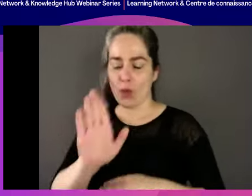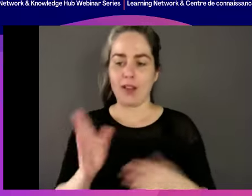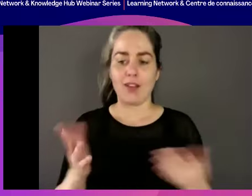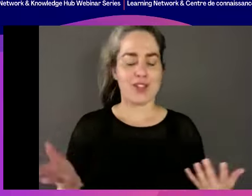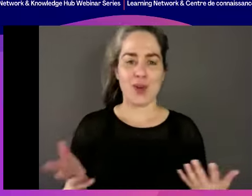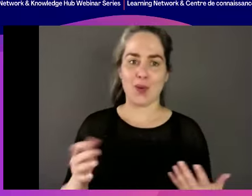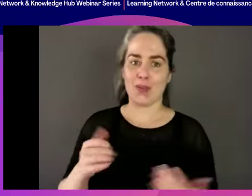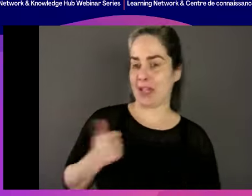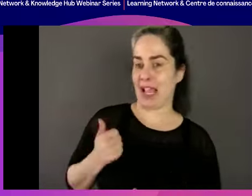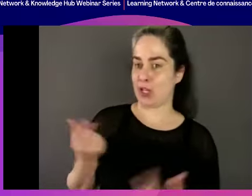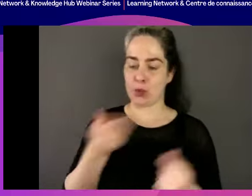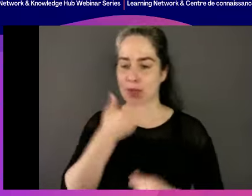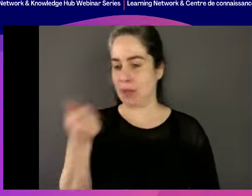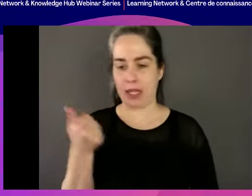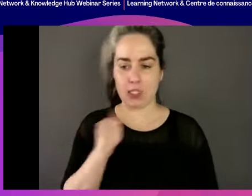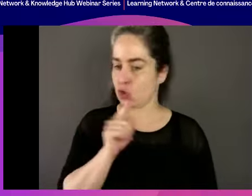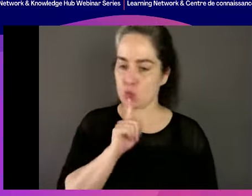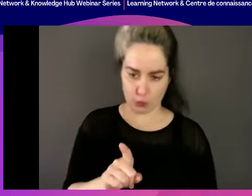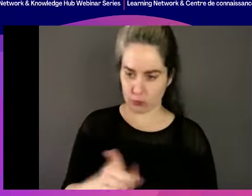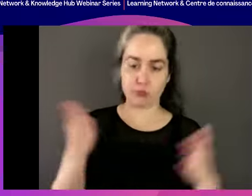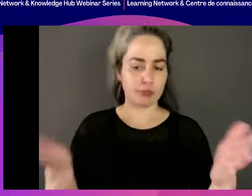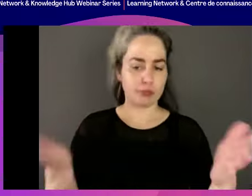Just to very quickly give you an idea of